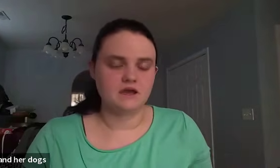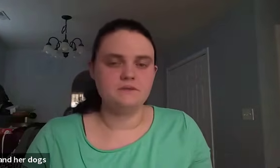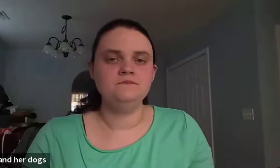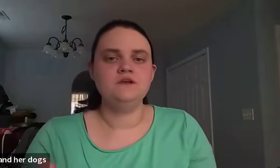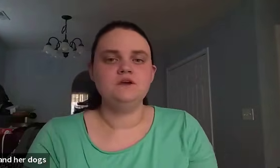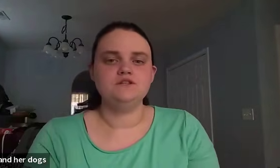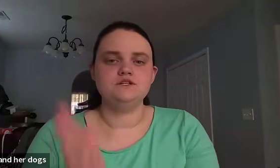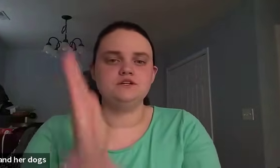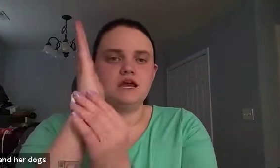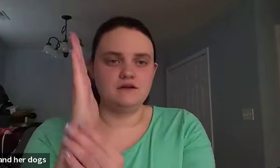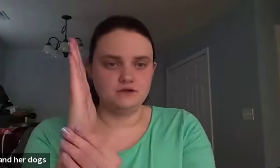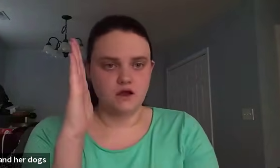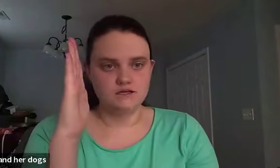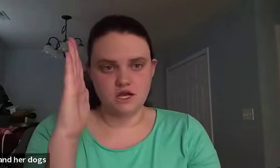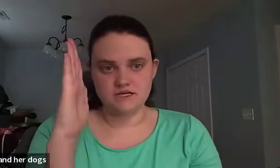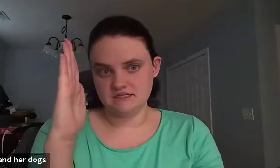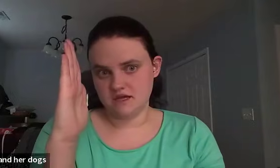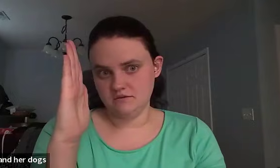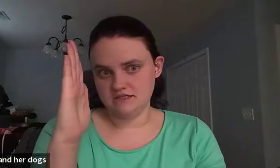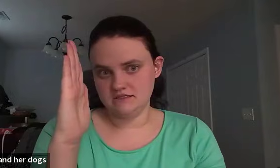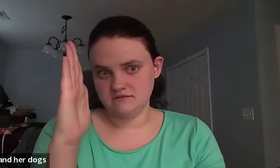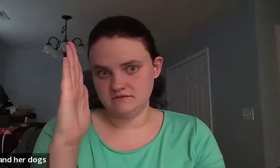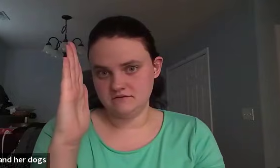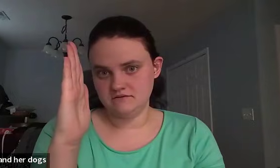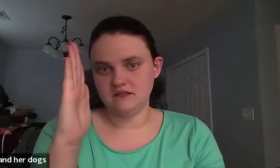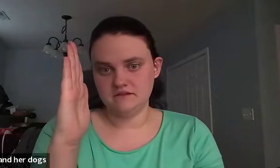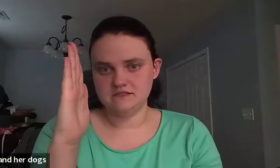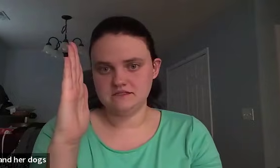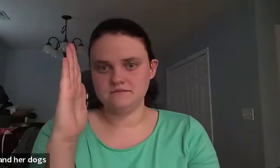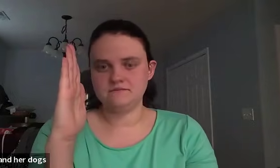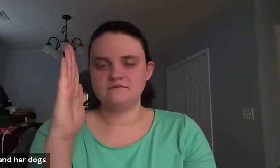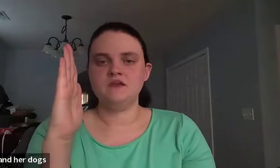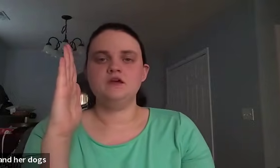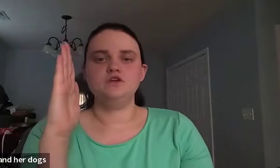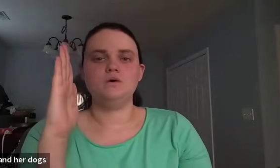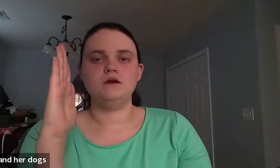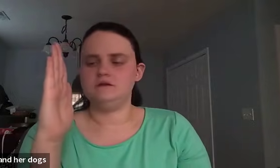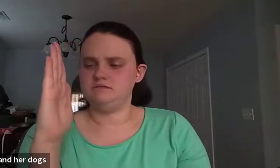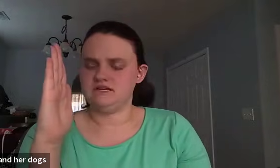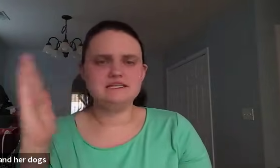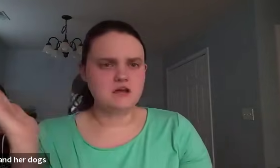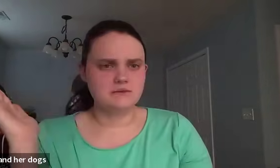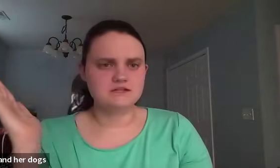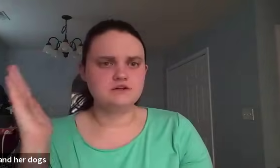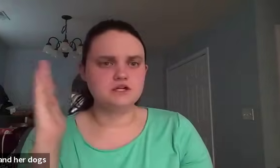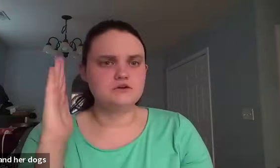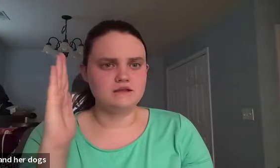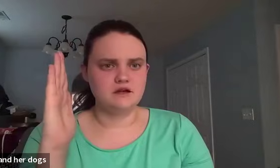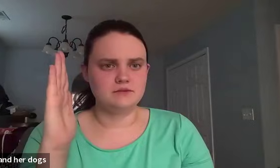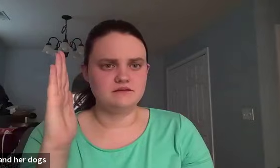Okay. So you're going to have your non-dominant sideways like this. Did I say dominant? Sorry, you're non-dominant.